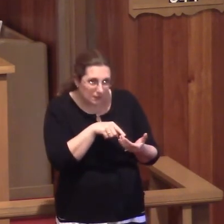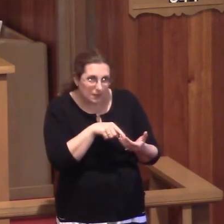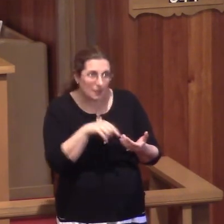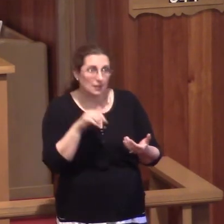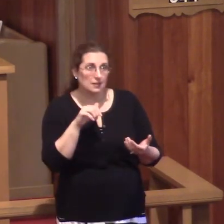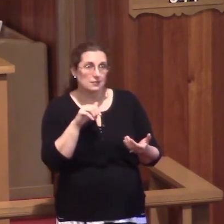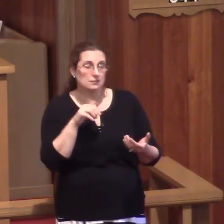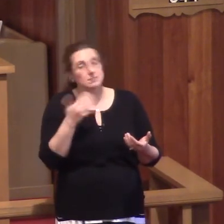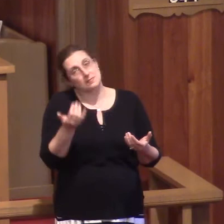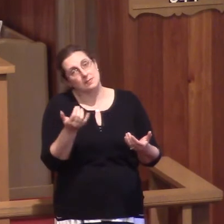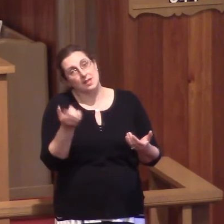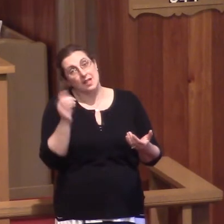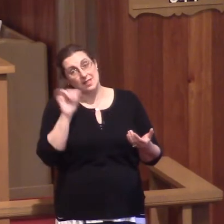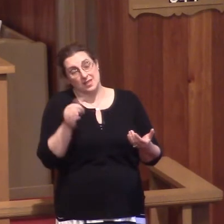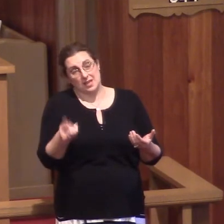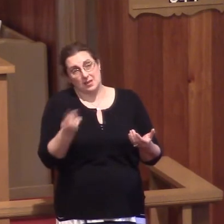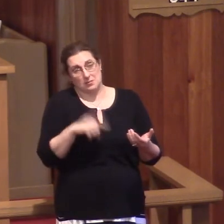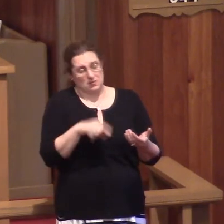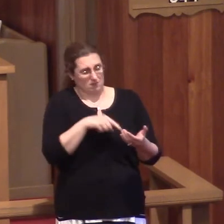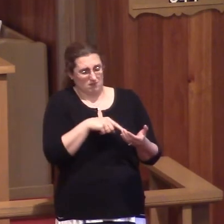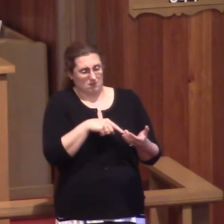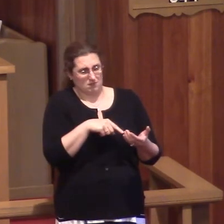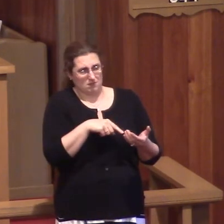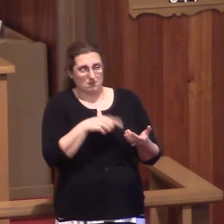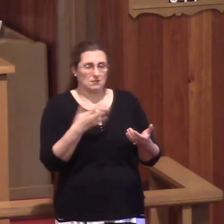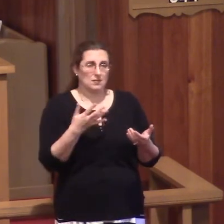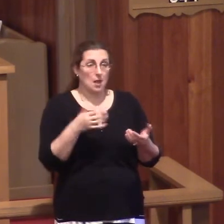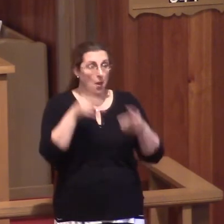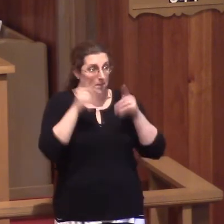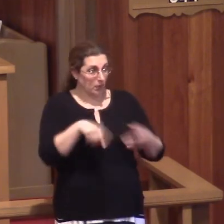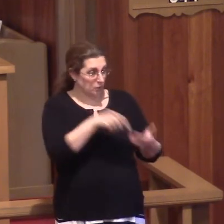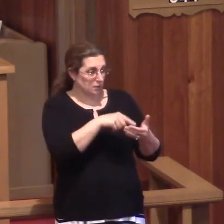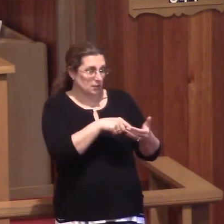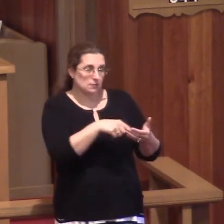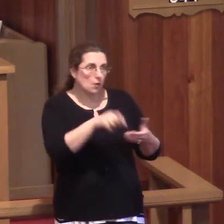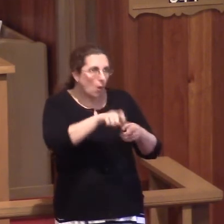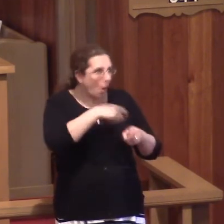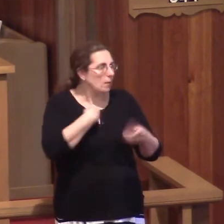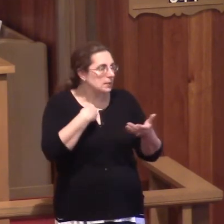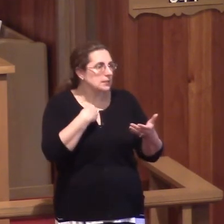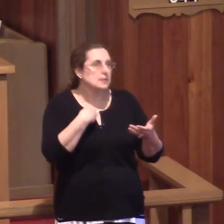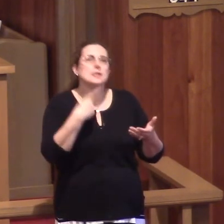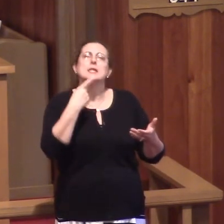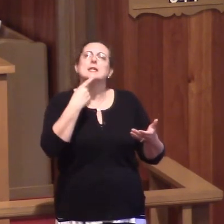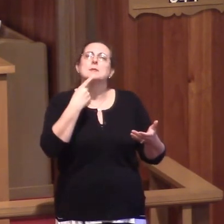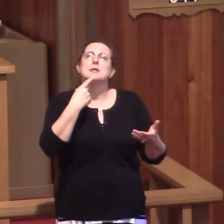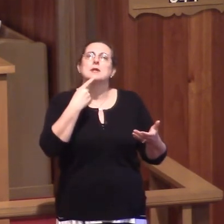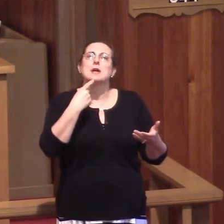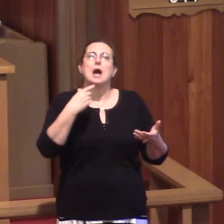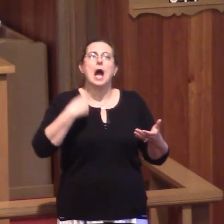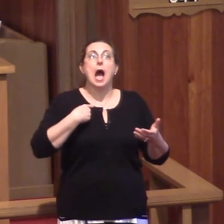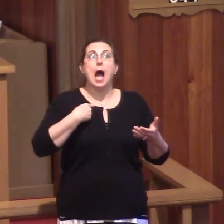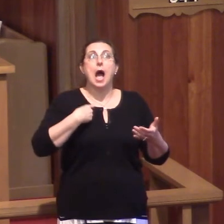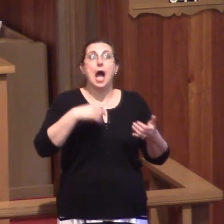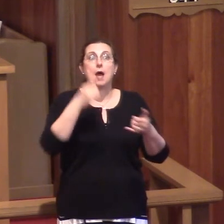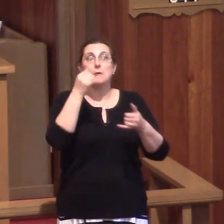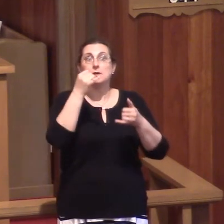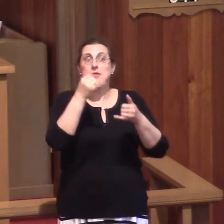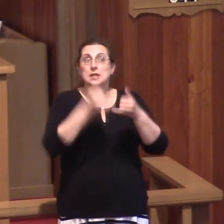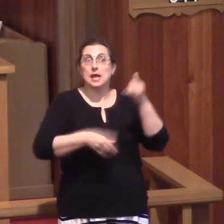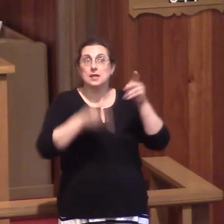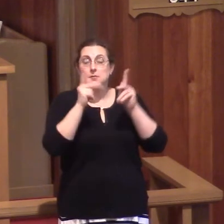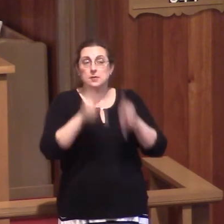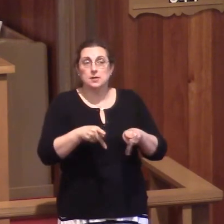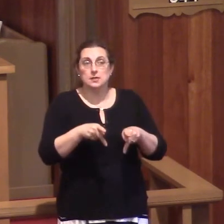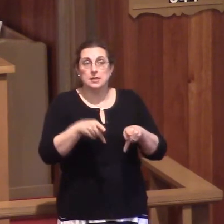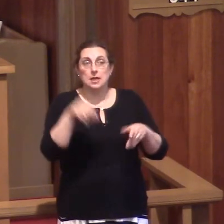unusual of me. The person on the other side of the phone Informed me that I was a finalist of some sort